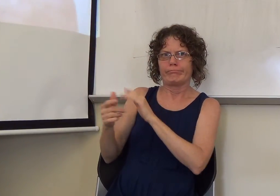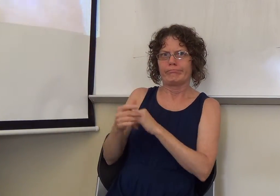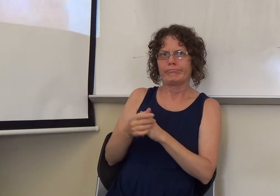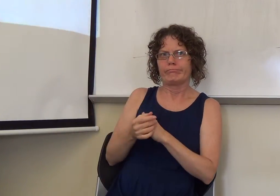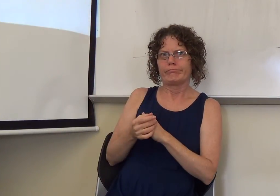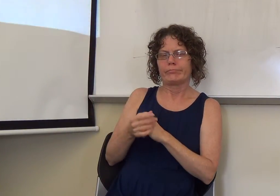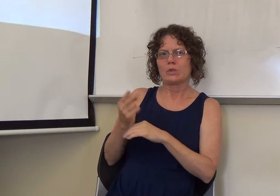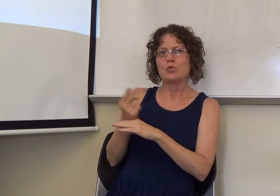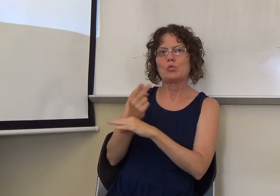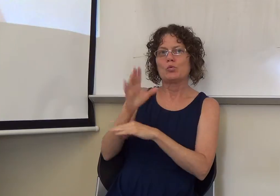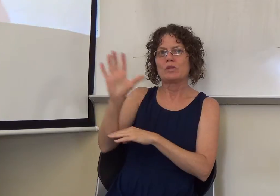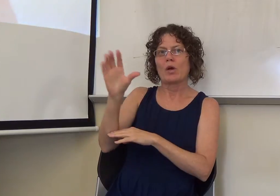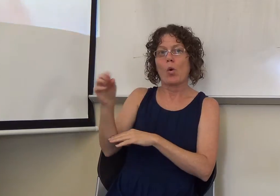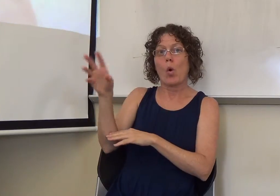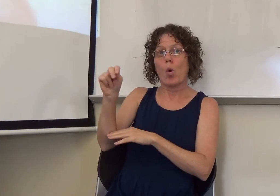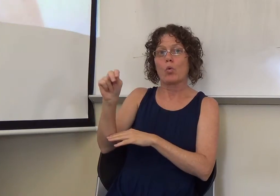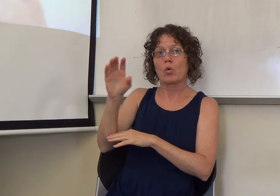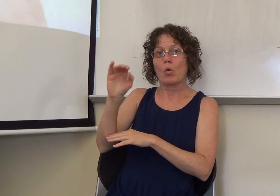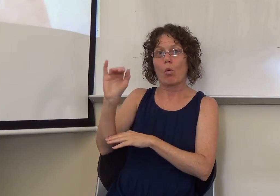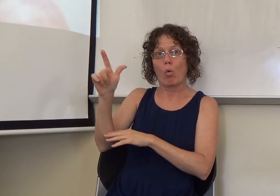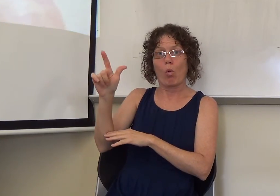to use their own coal, again, very broad,